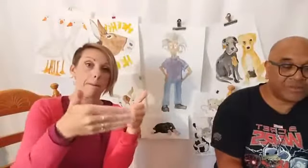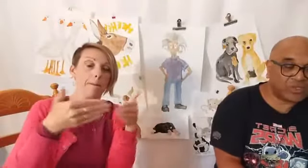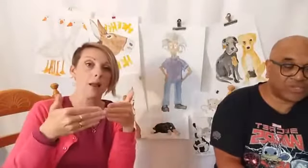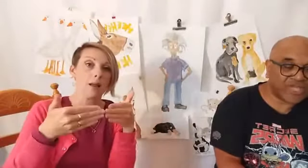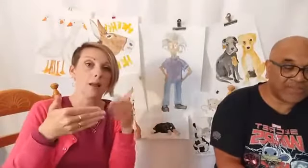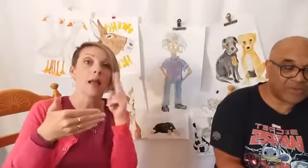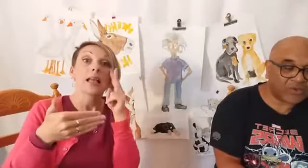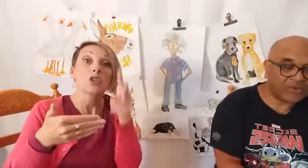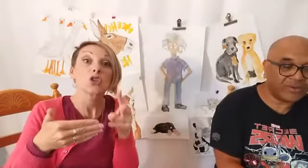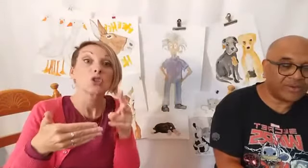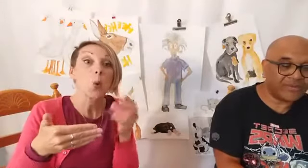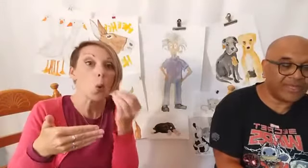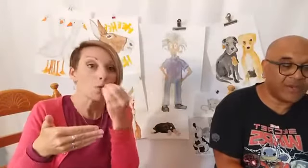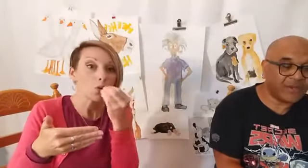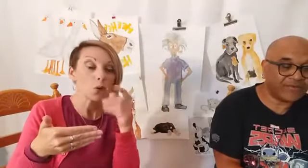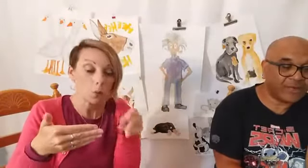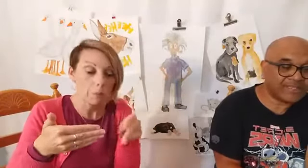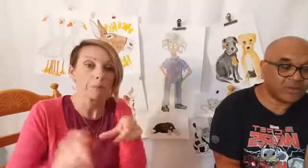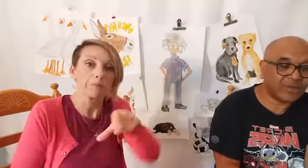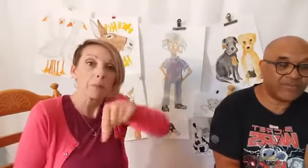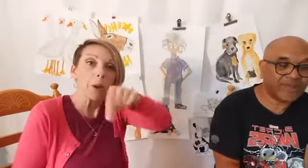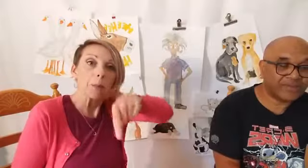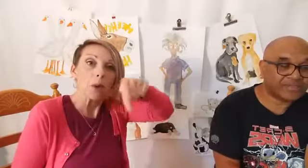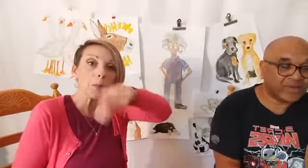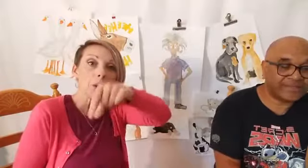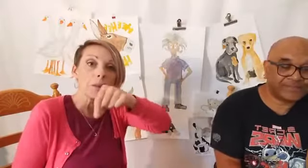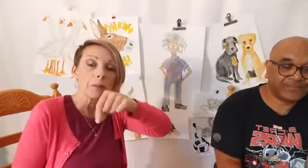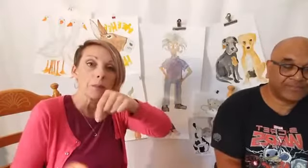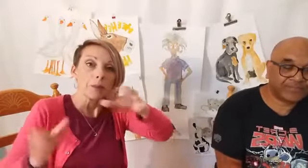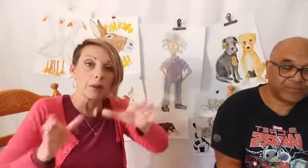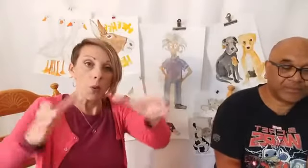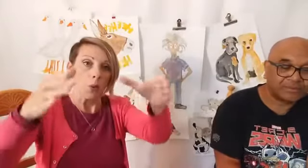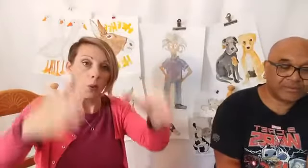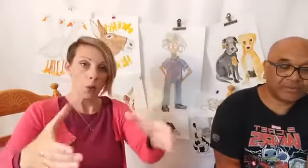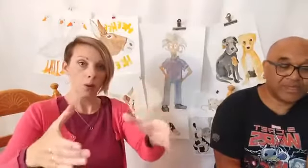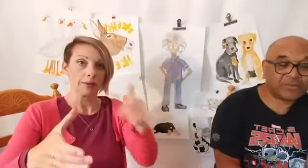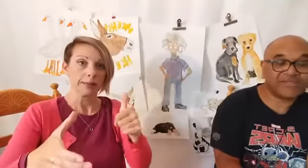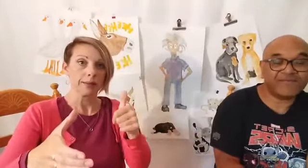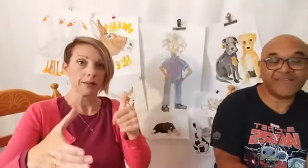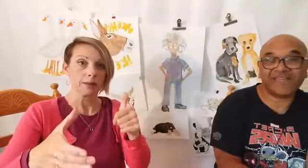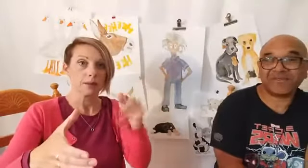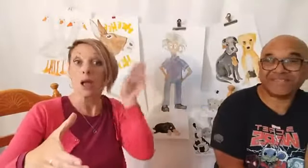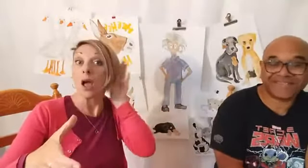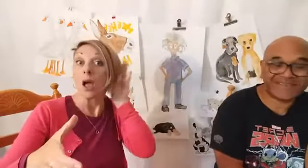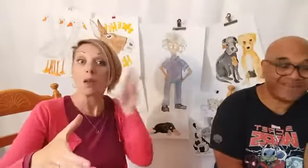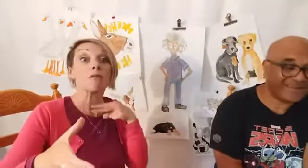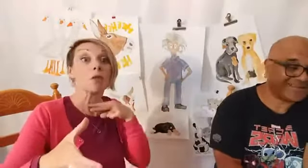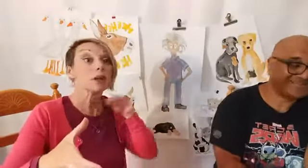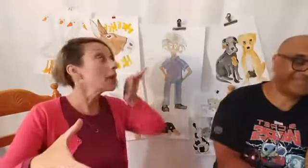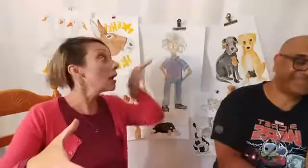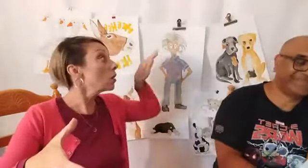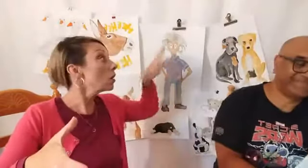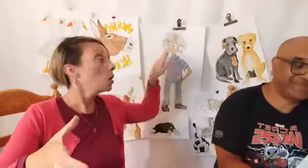Pyweasel shut the door, then heard a voice calling from outside. It was the vicar on his scooter.